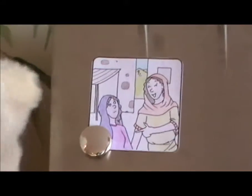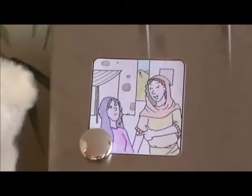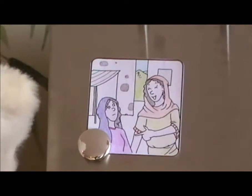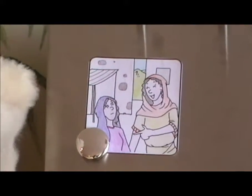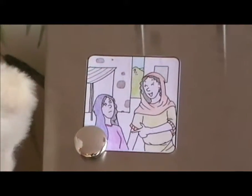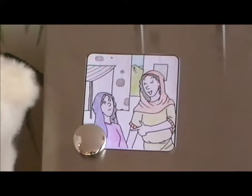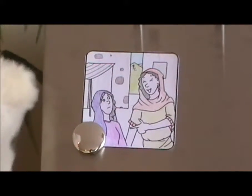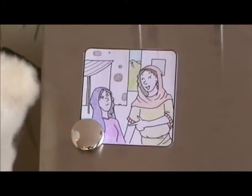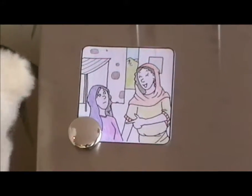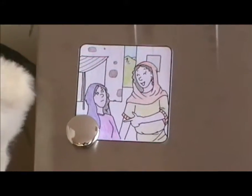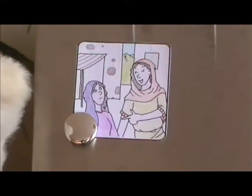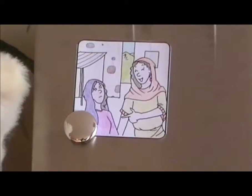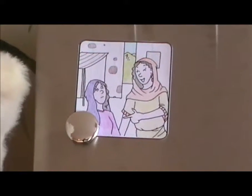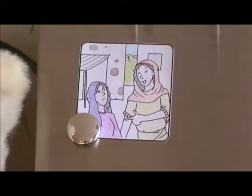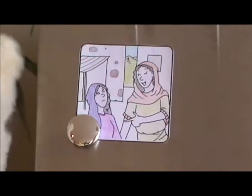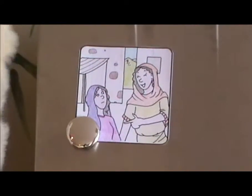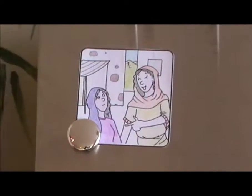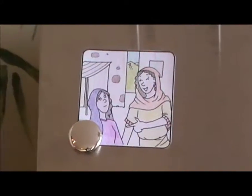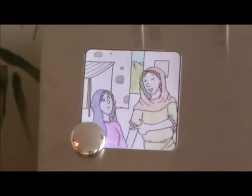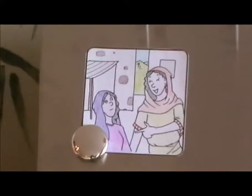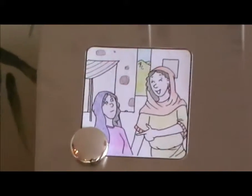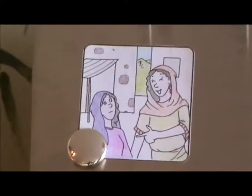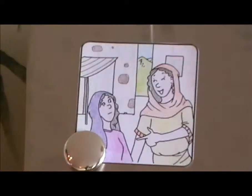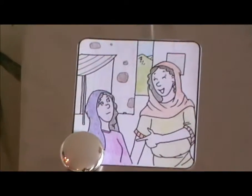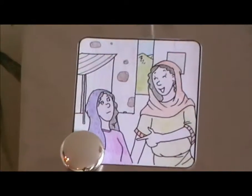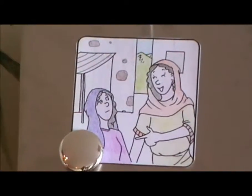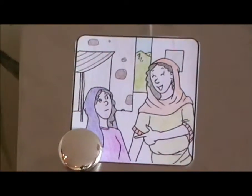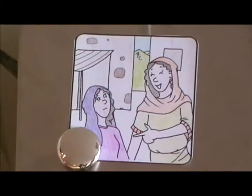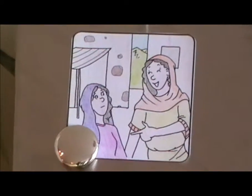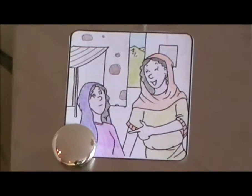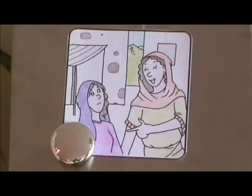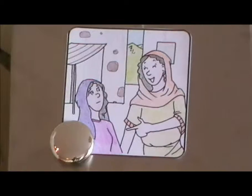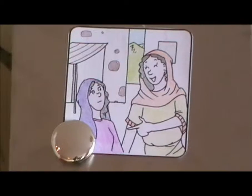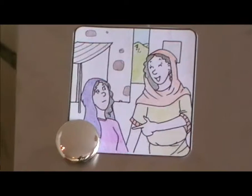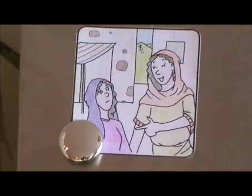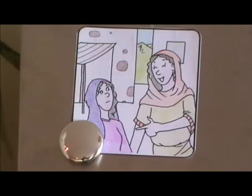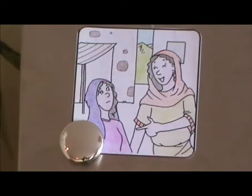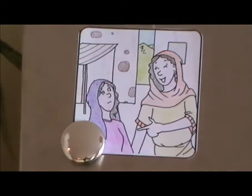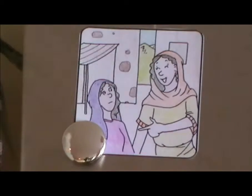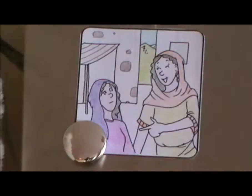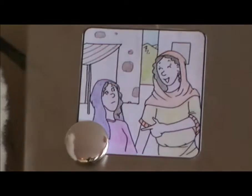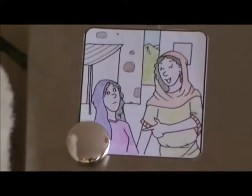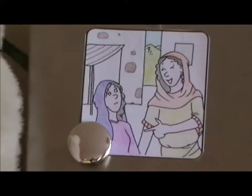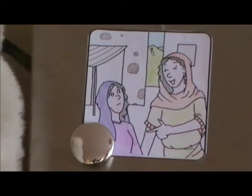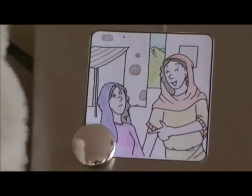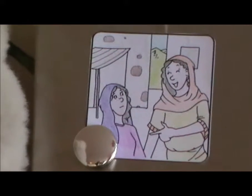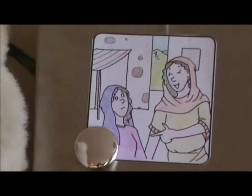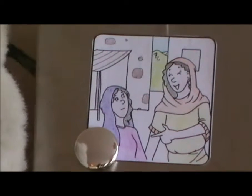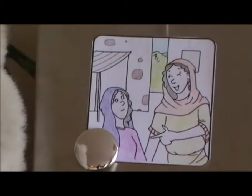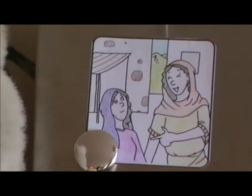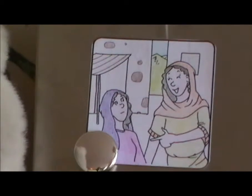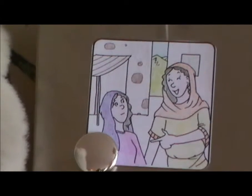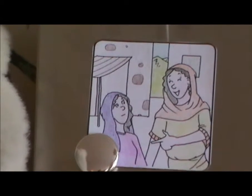have any children. So, what Hannah decided to do, she decided to pray to